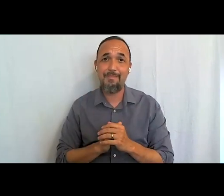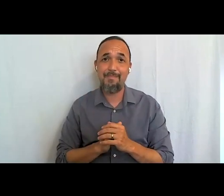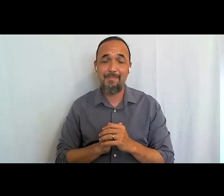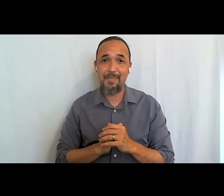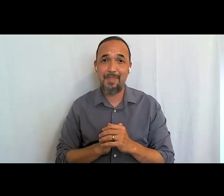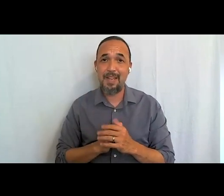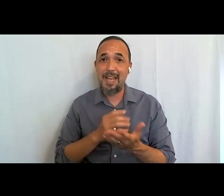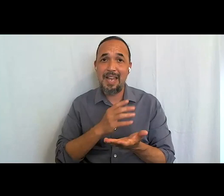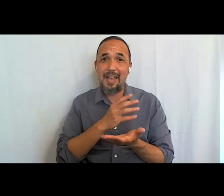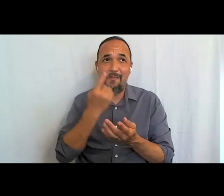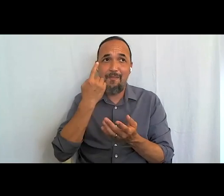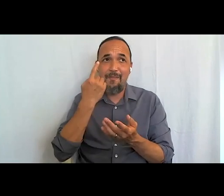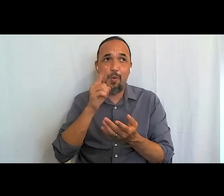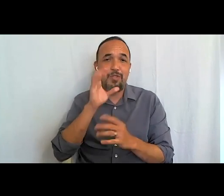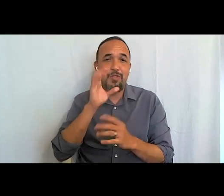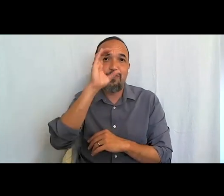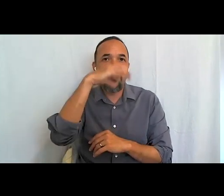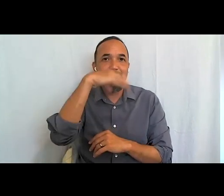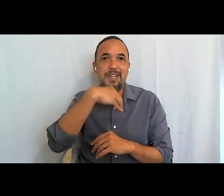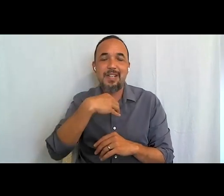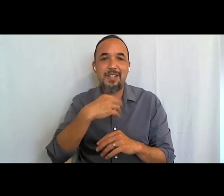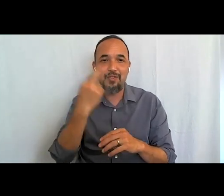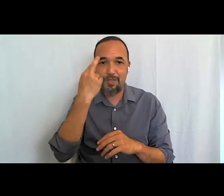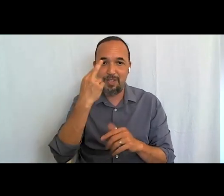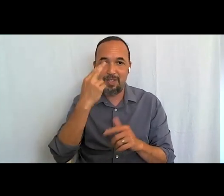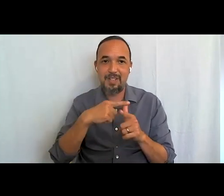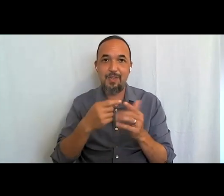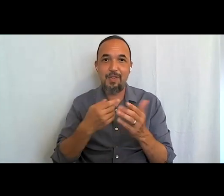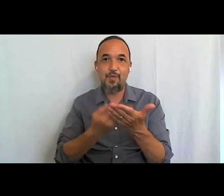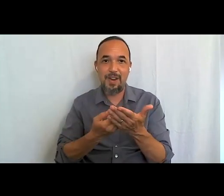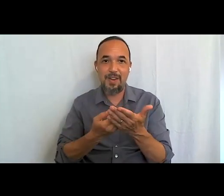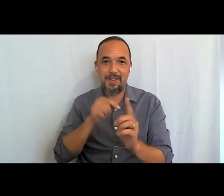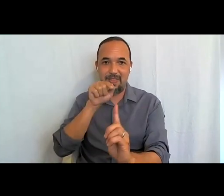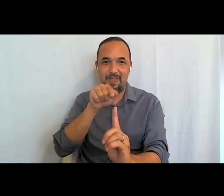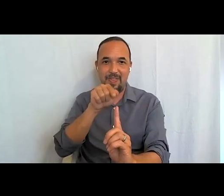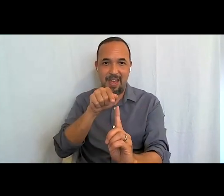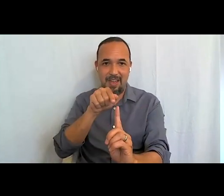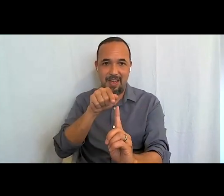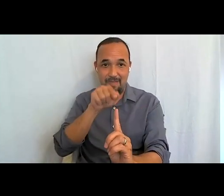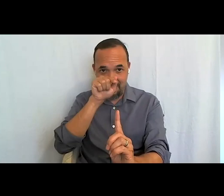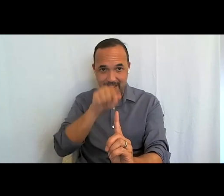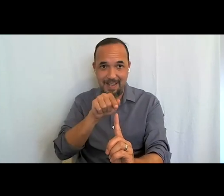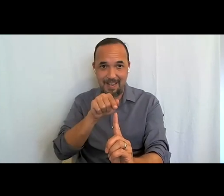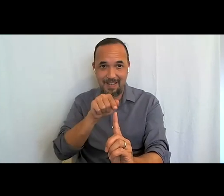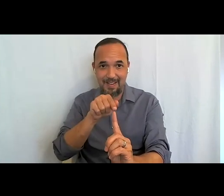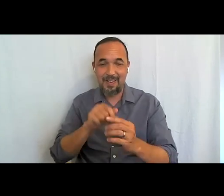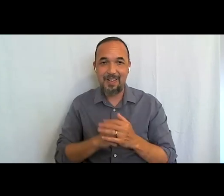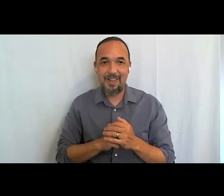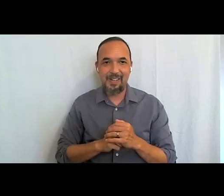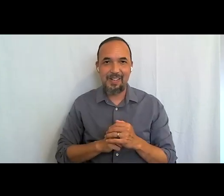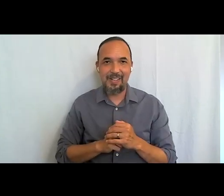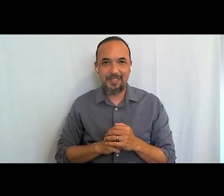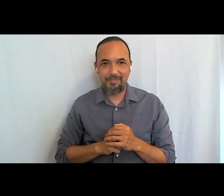inane reasons. And then getting to this is the goal, okay? I don't know if I can like explain that any better,